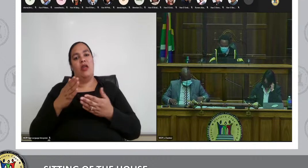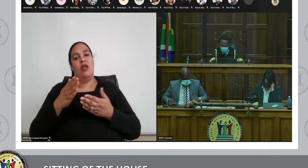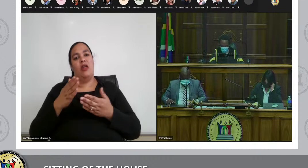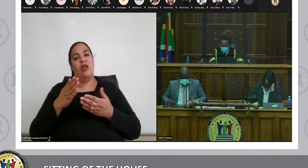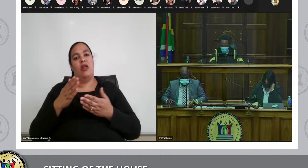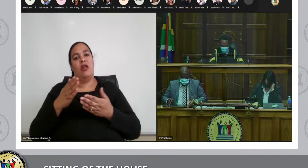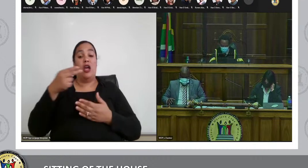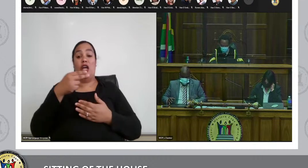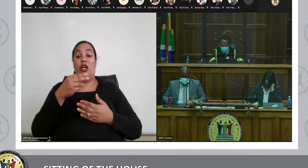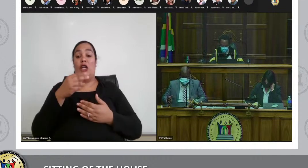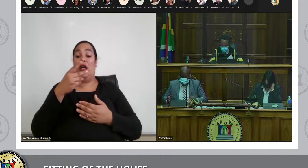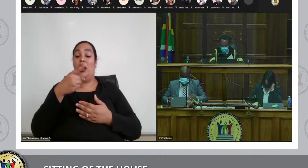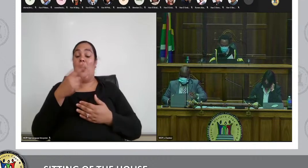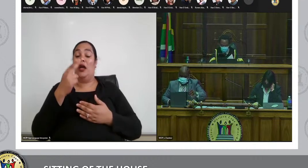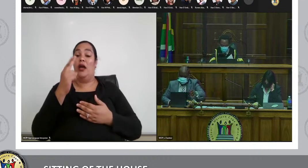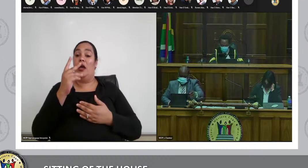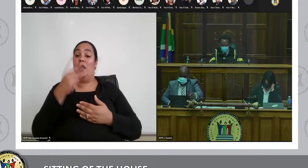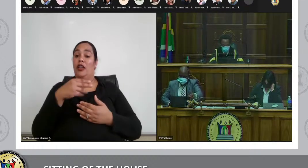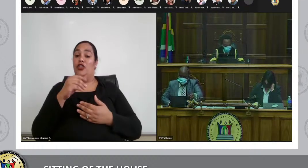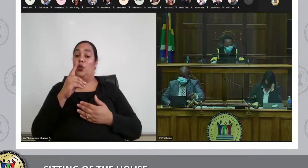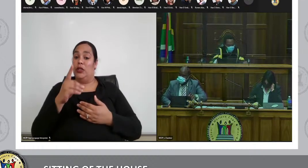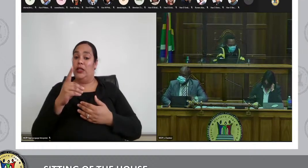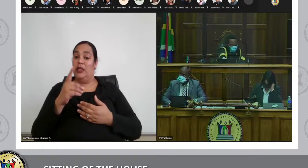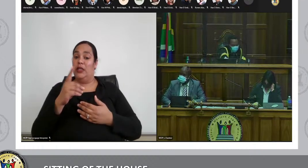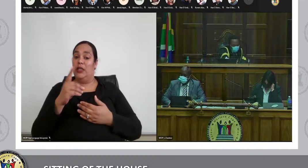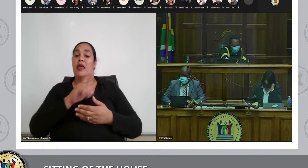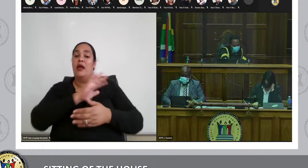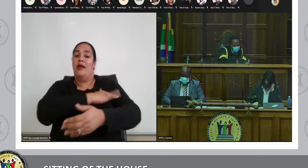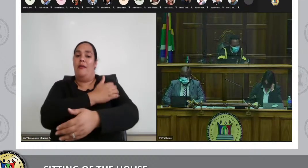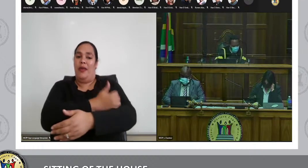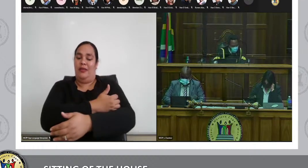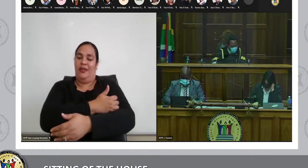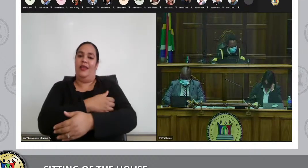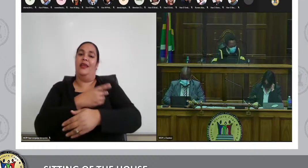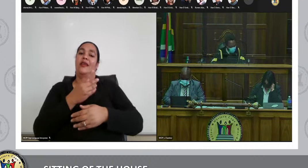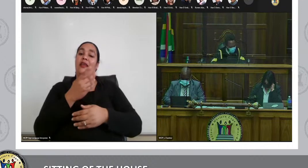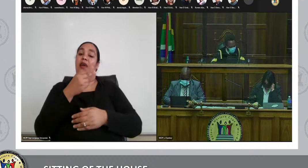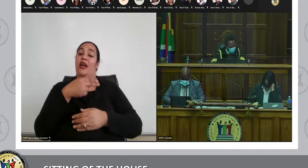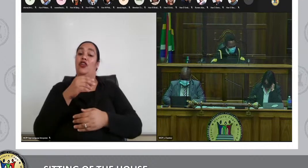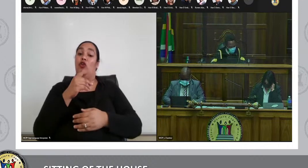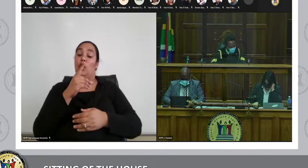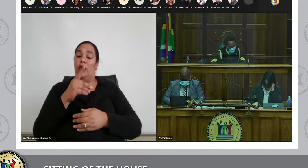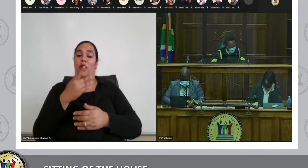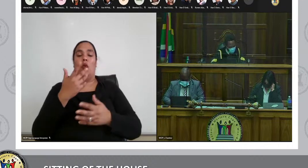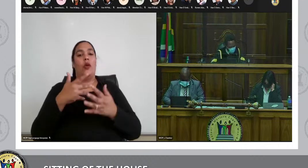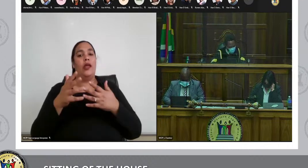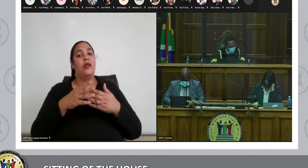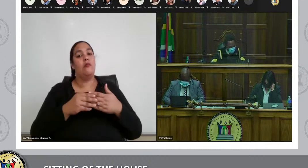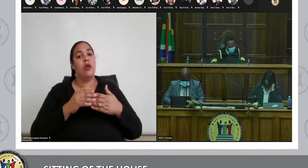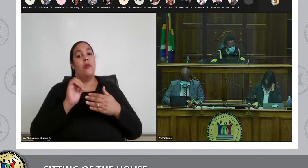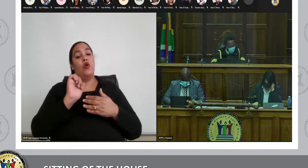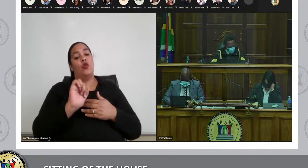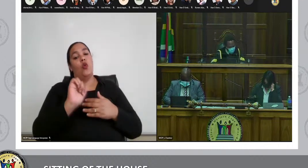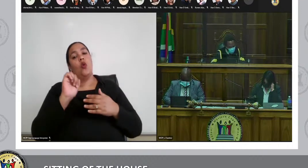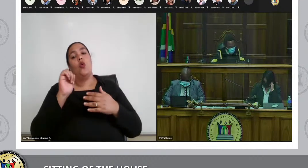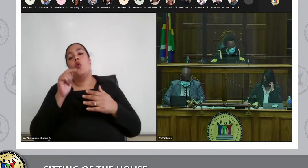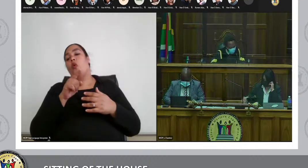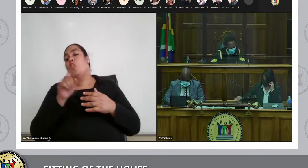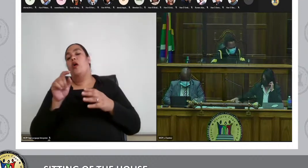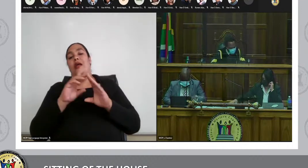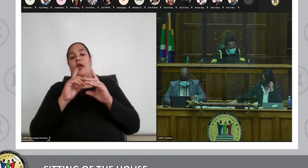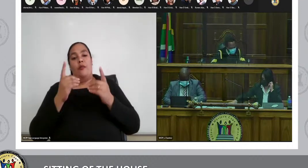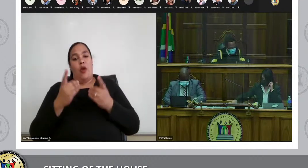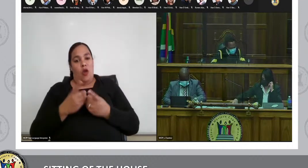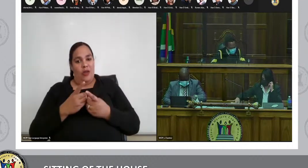of department in their capacity as employees, the head of the department or any member of his or her department